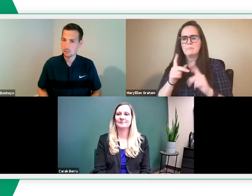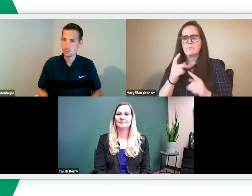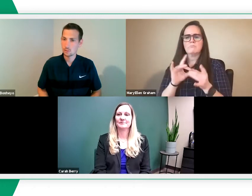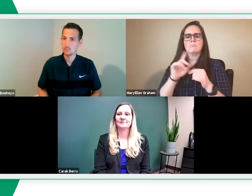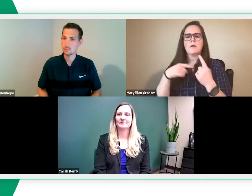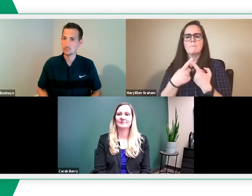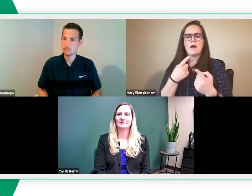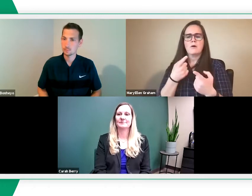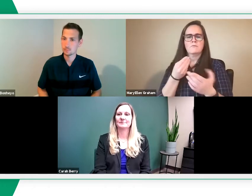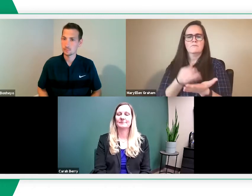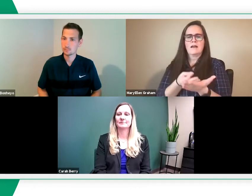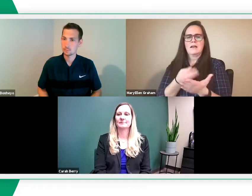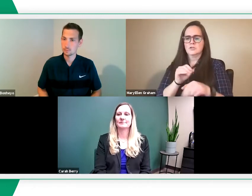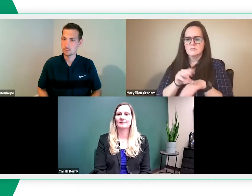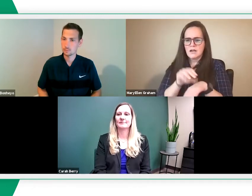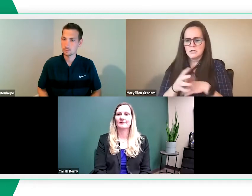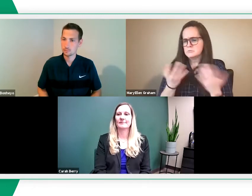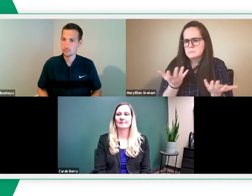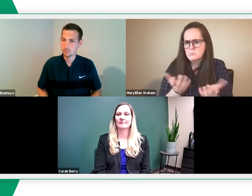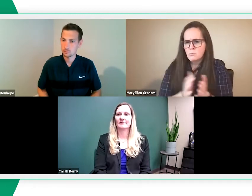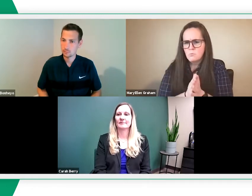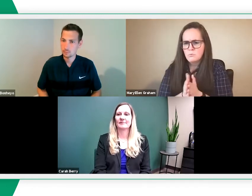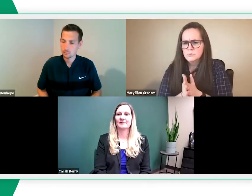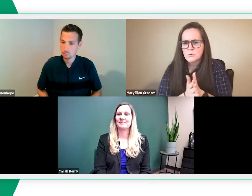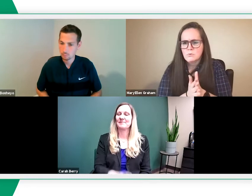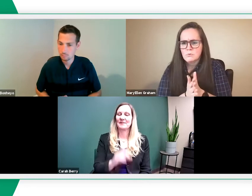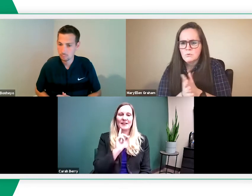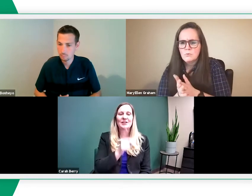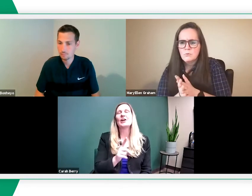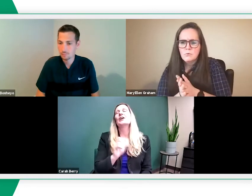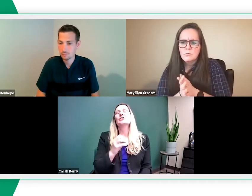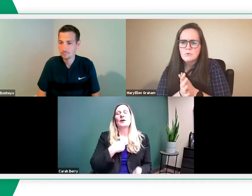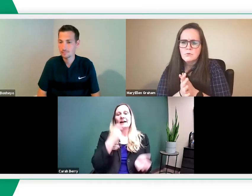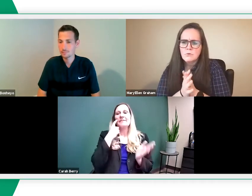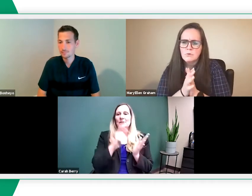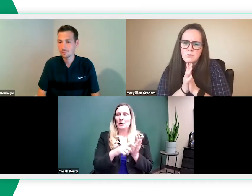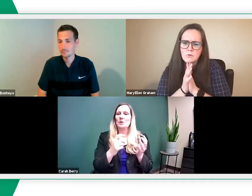that you've noticed that people have about a financial advisor?